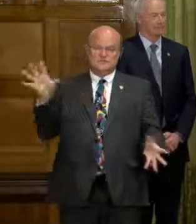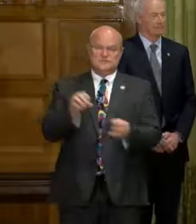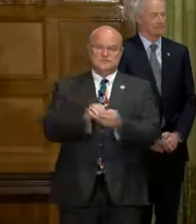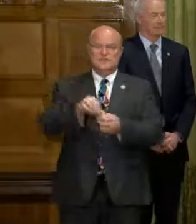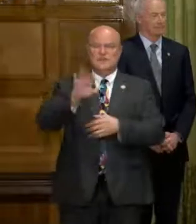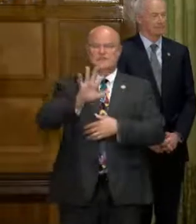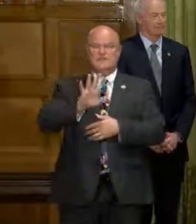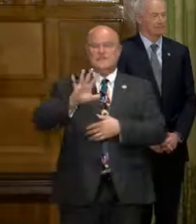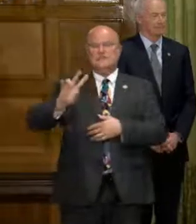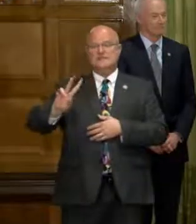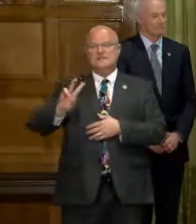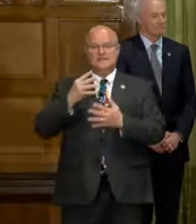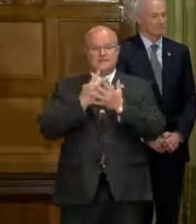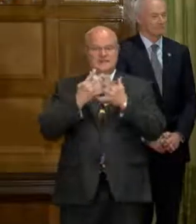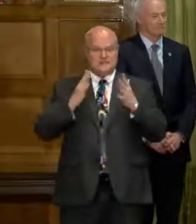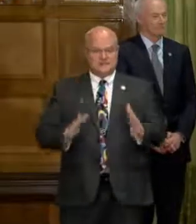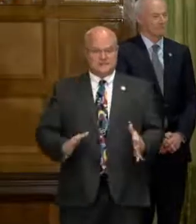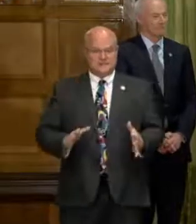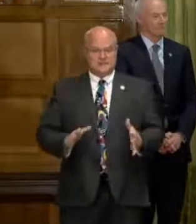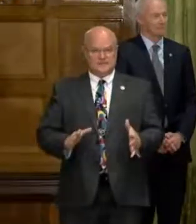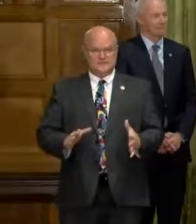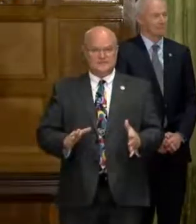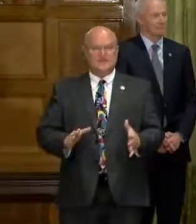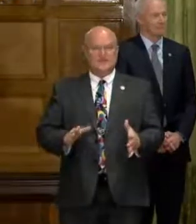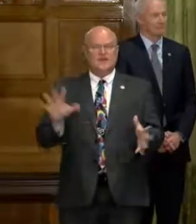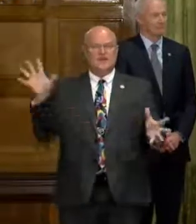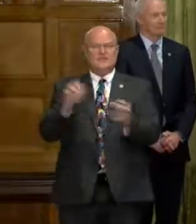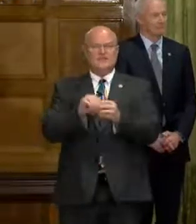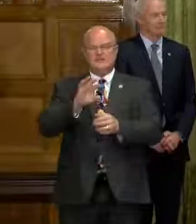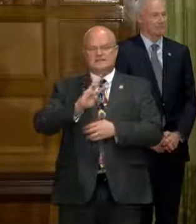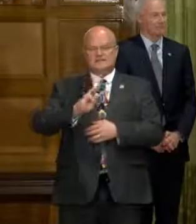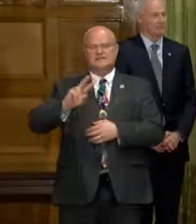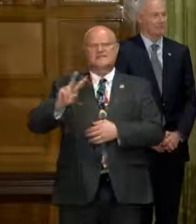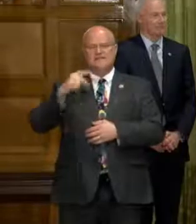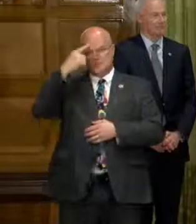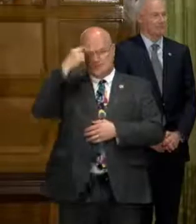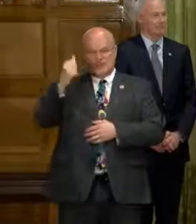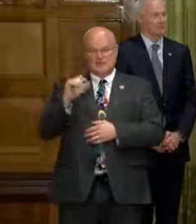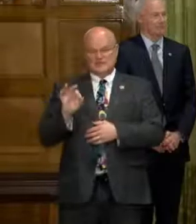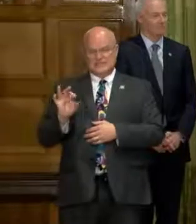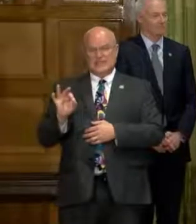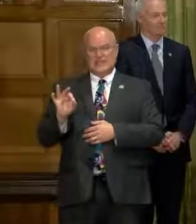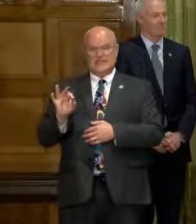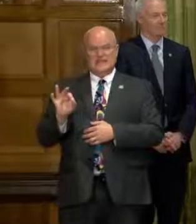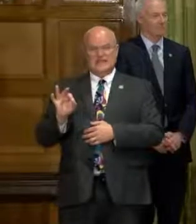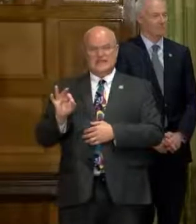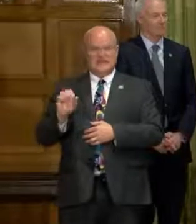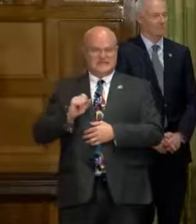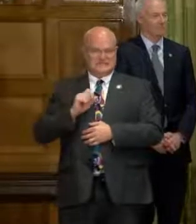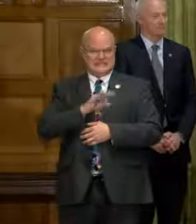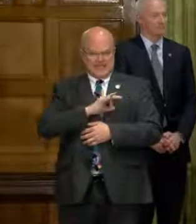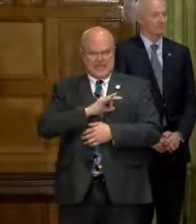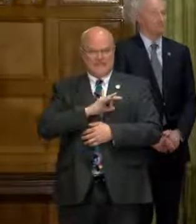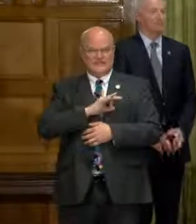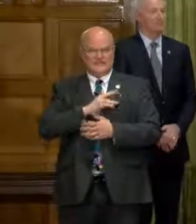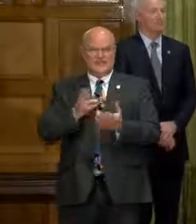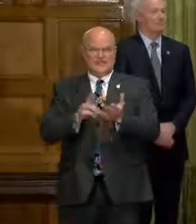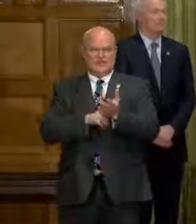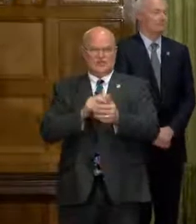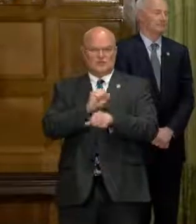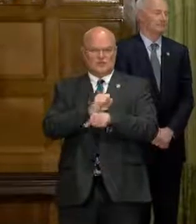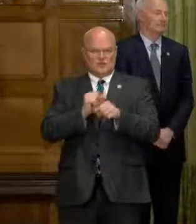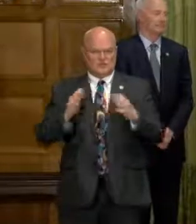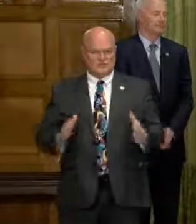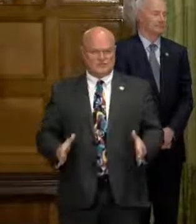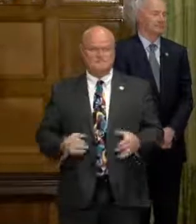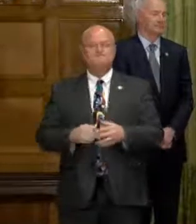of 57 inmates, total of 62 for that facility because of the 9 staff and the contractor as